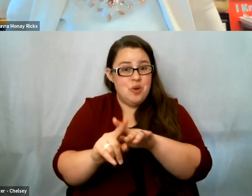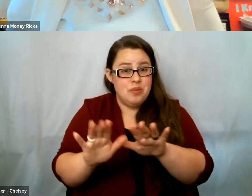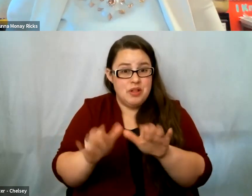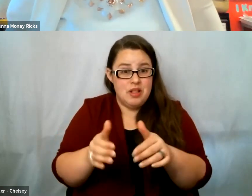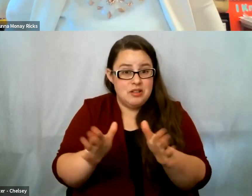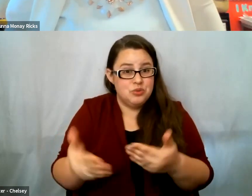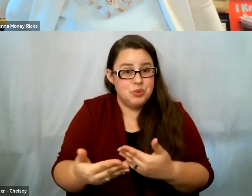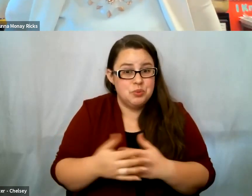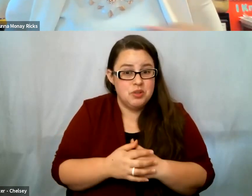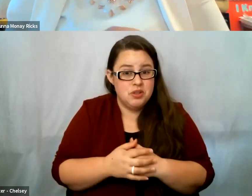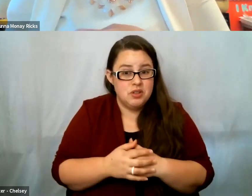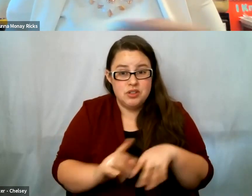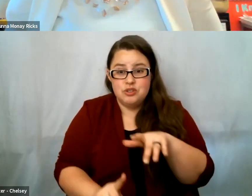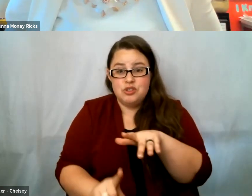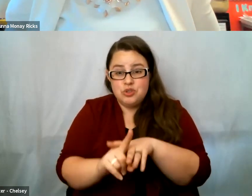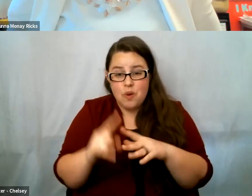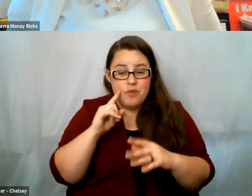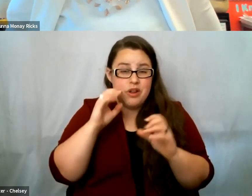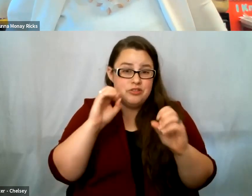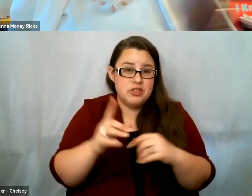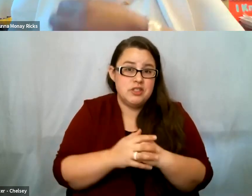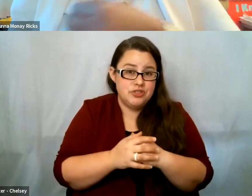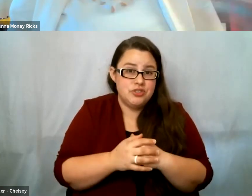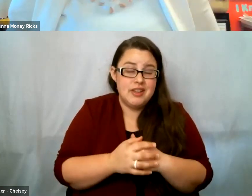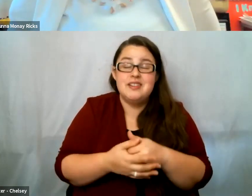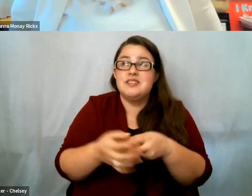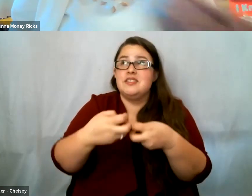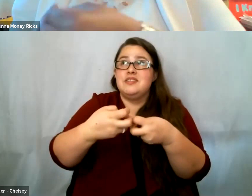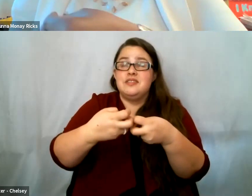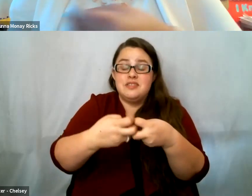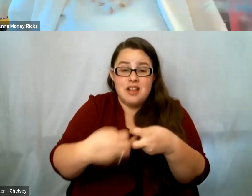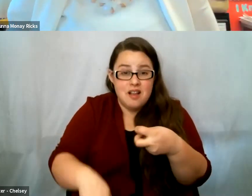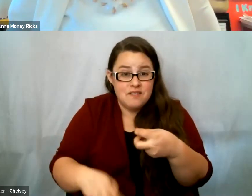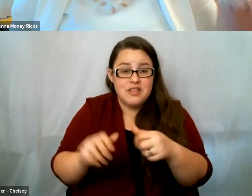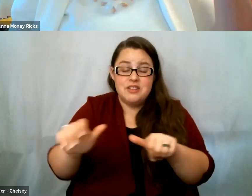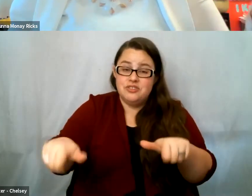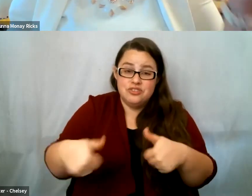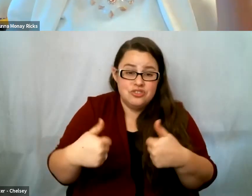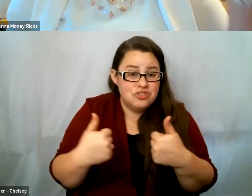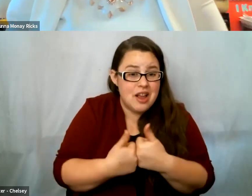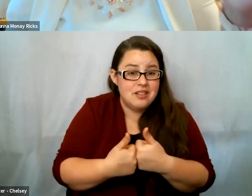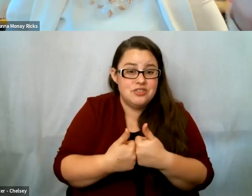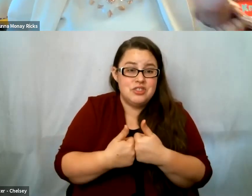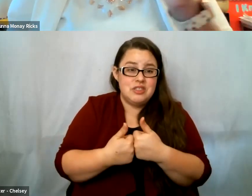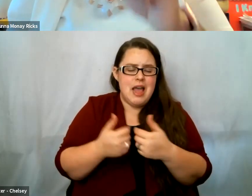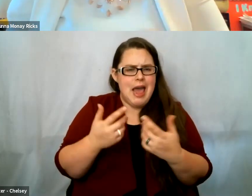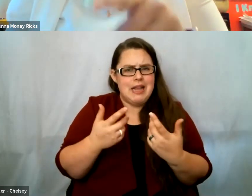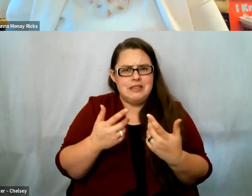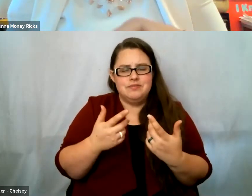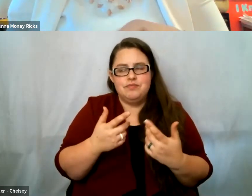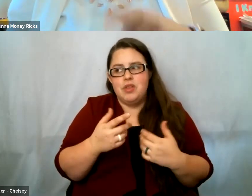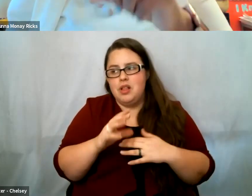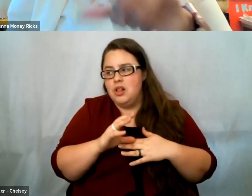this space, right? It's very uncomfortable. It's very challenging. It's very difficult and it's very discouraging,